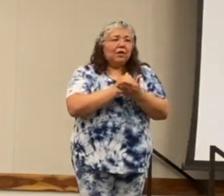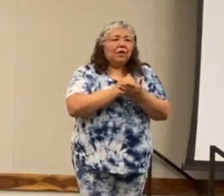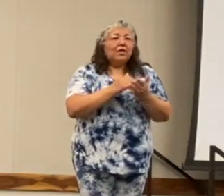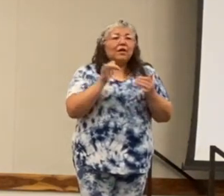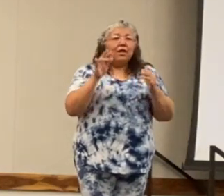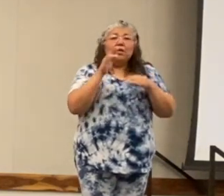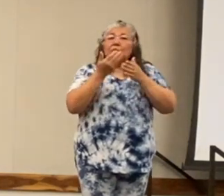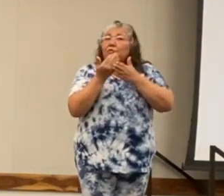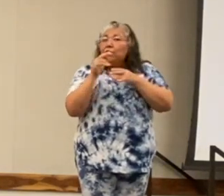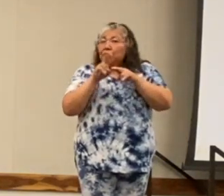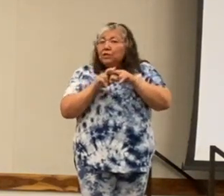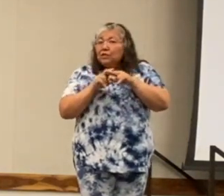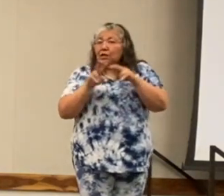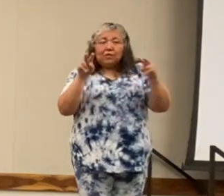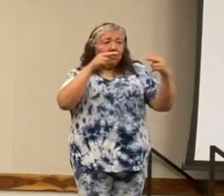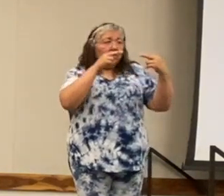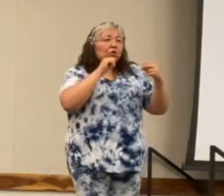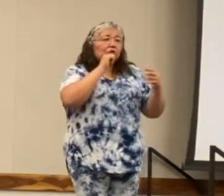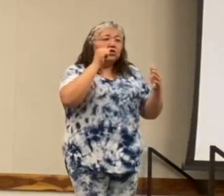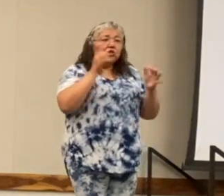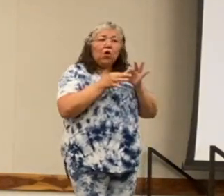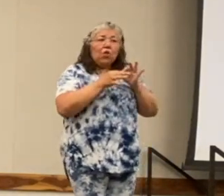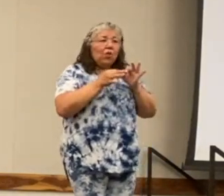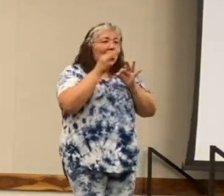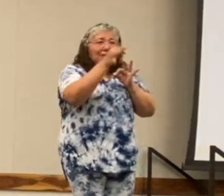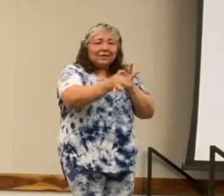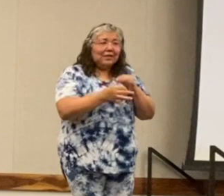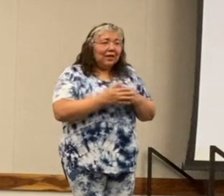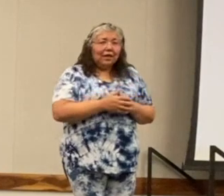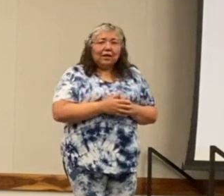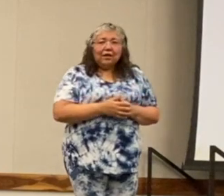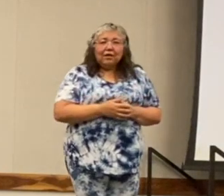to three people and say, don't hesitate. Don't